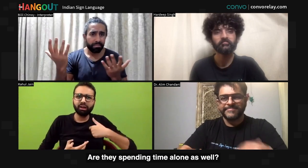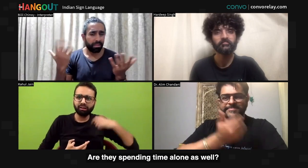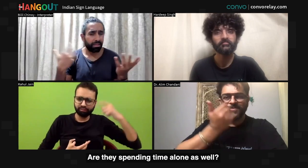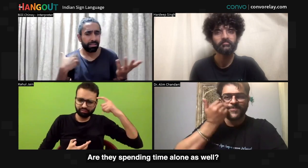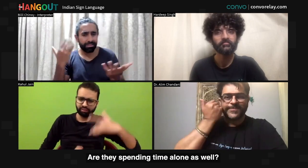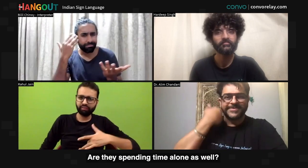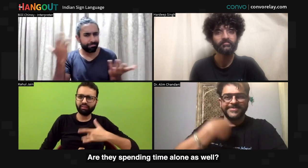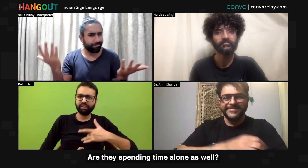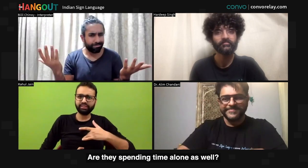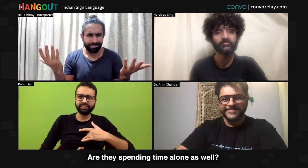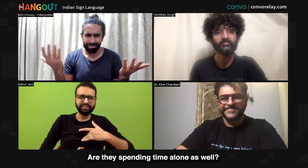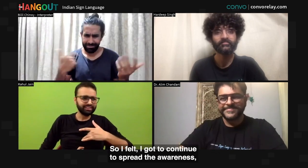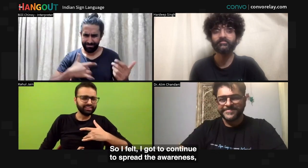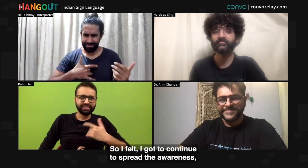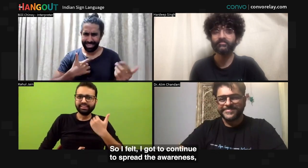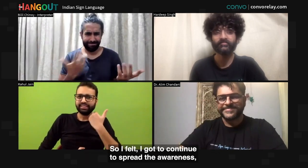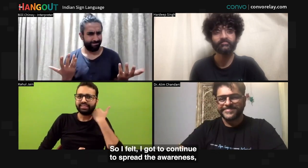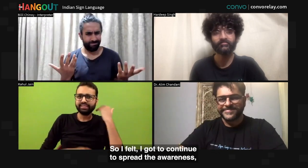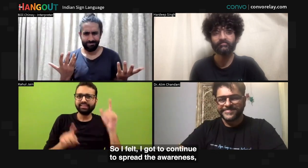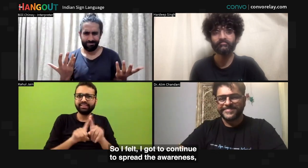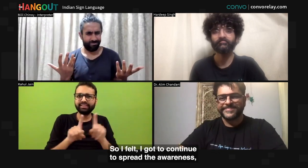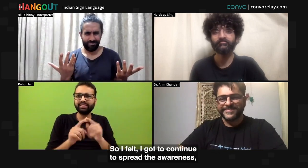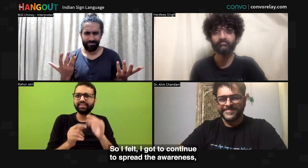Are they spending time alone as well? So, I felt, um,